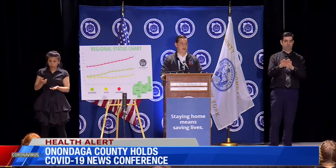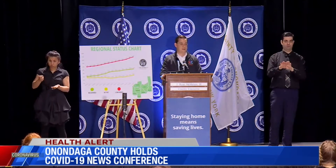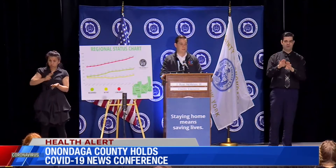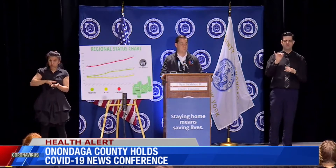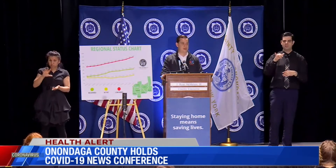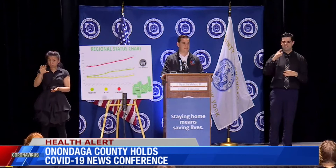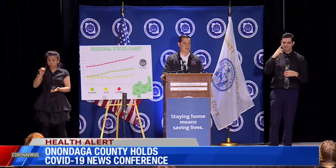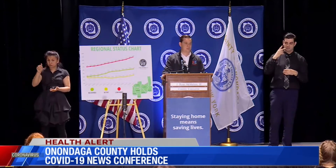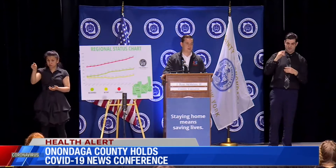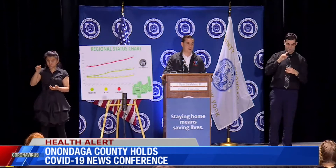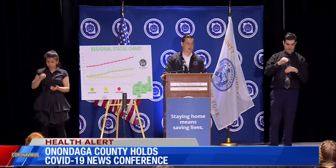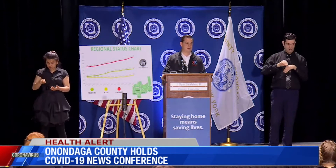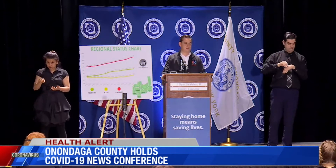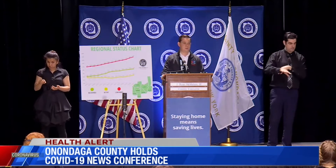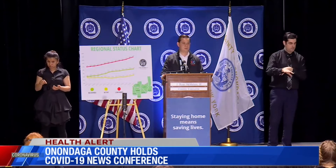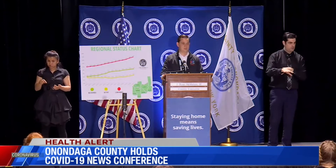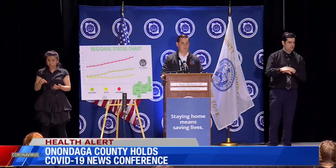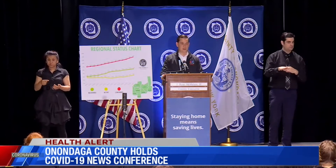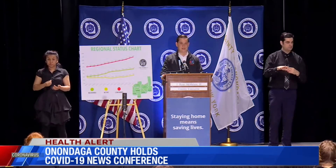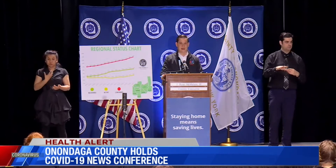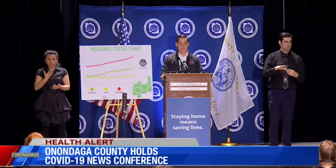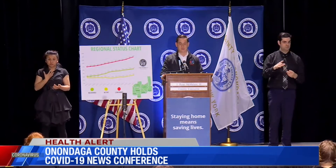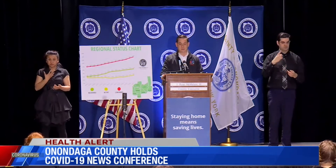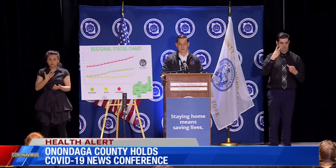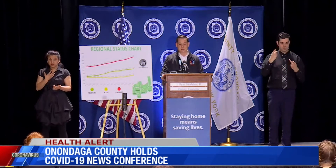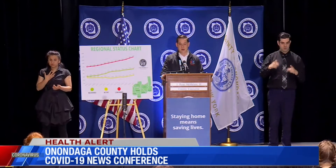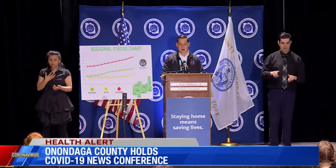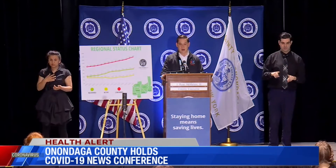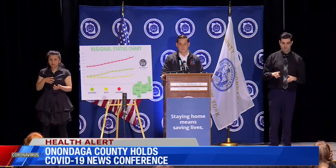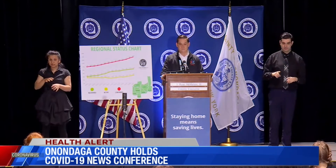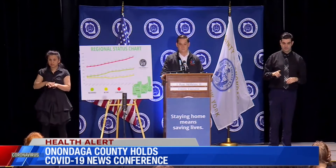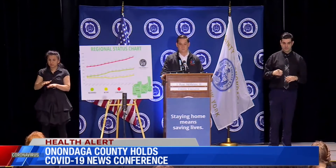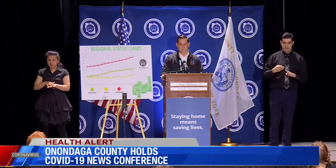Put smiles on my face thinking about that. It was great times.